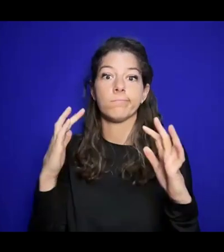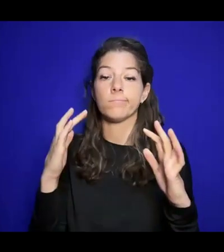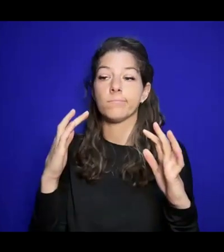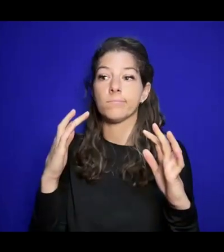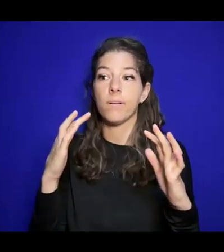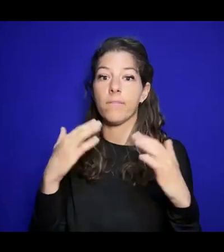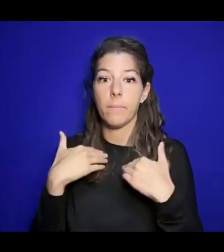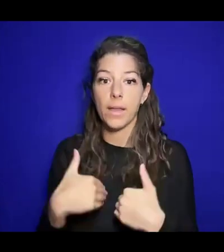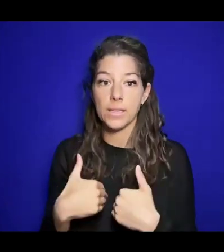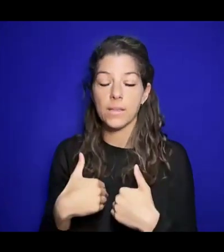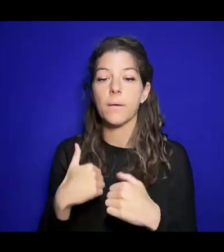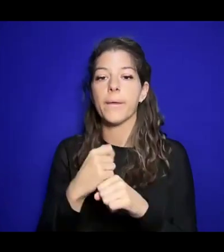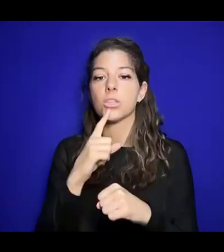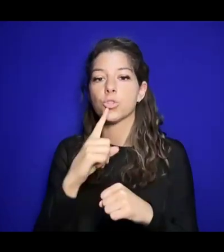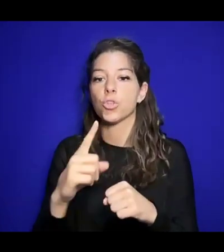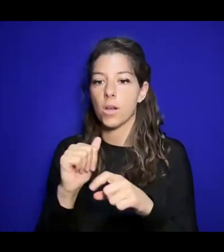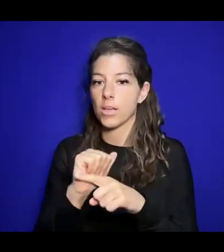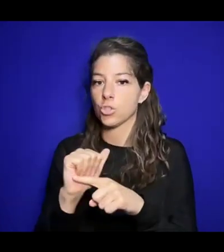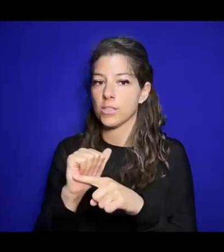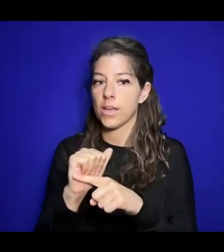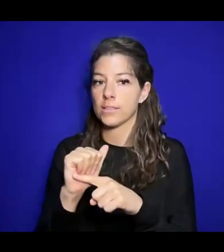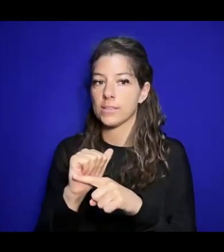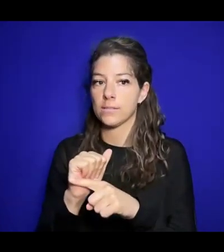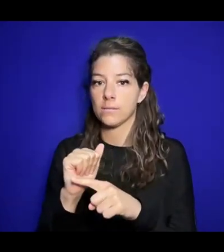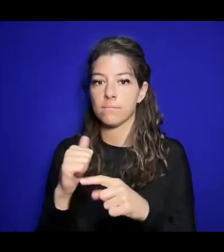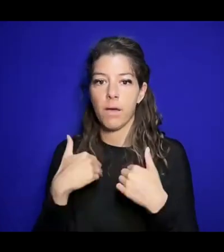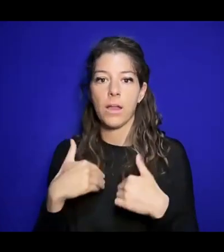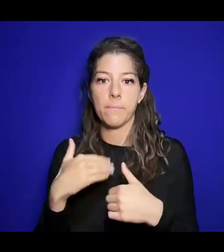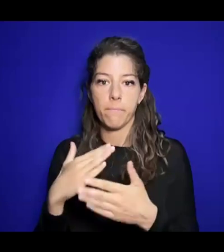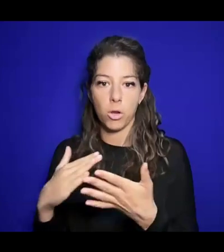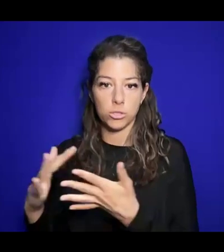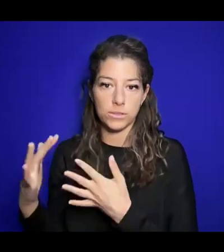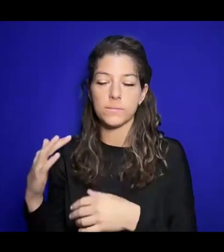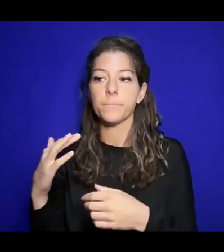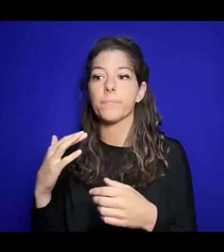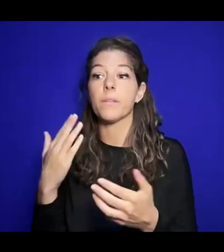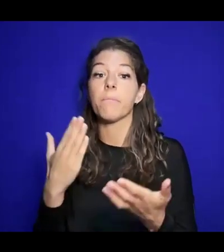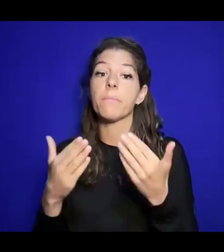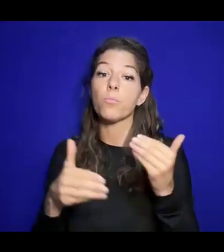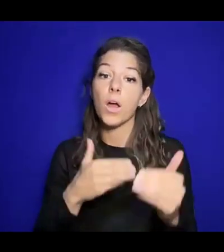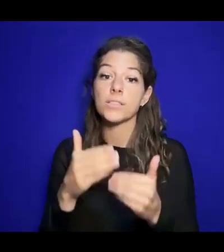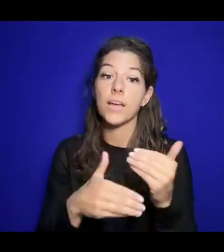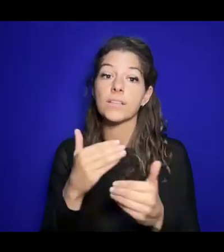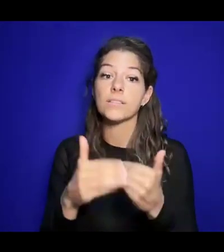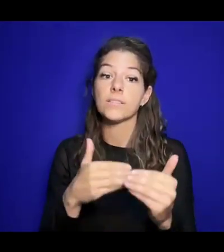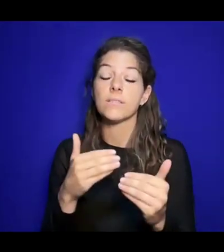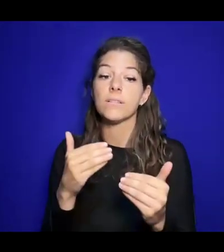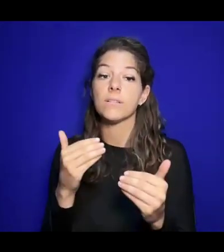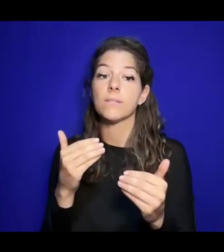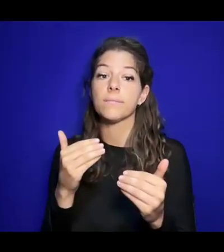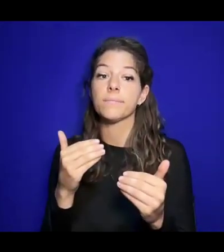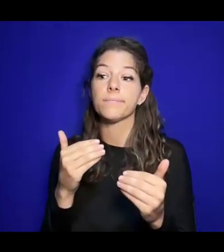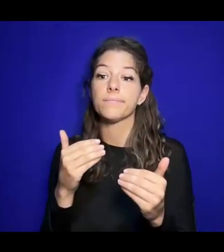the body, be sure and exercise those body parts. Now, it might be a process